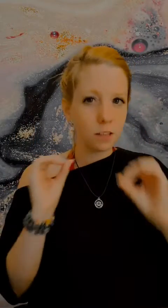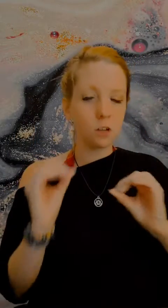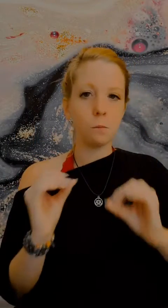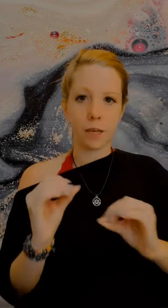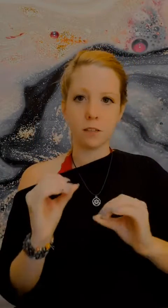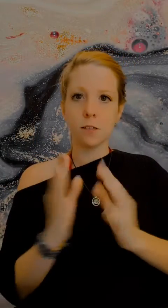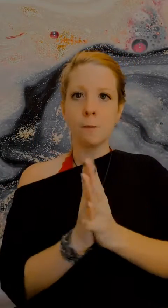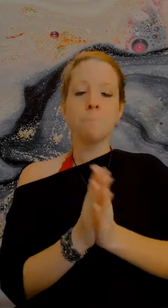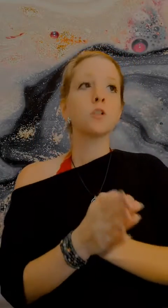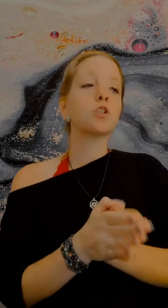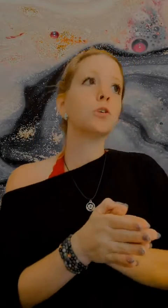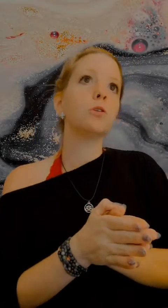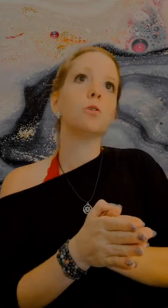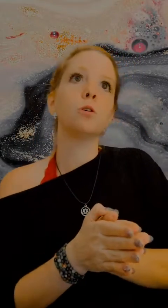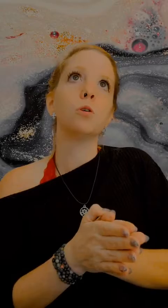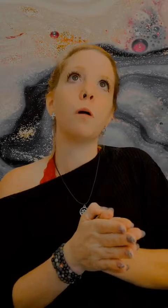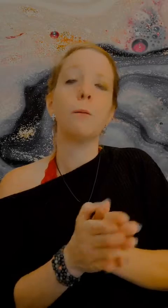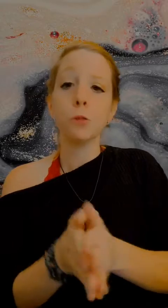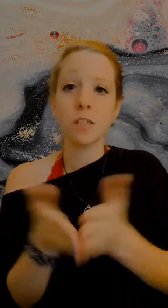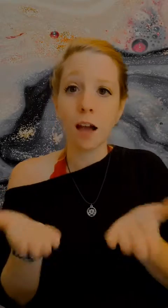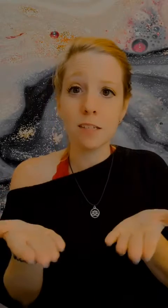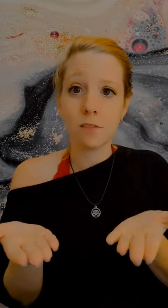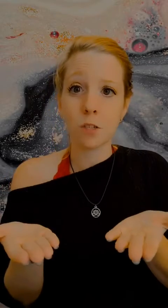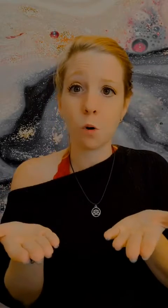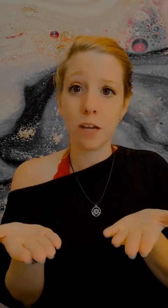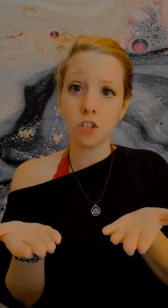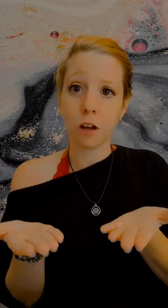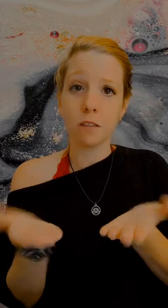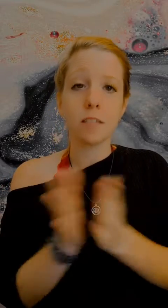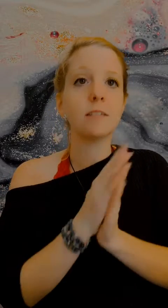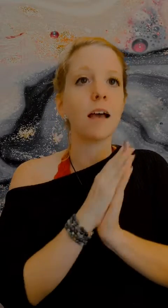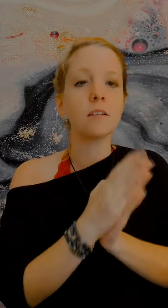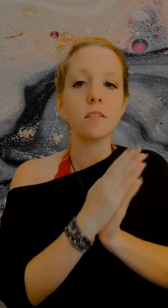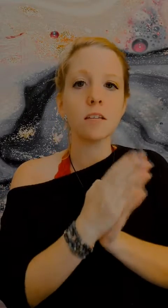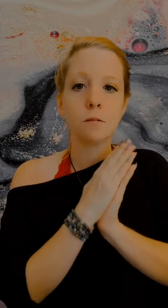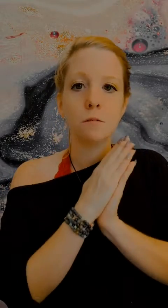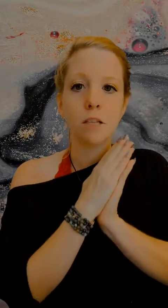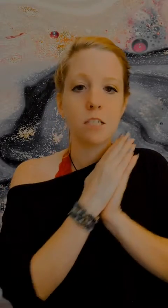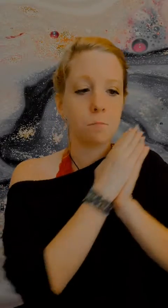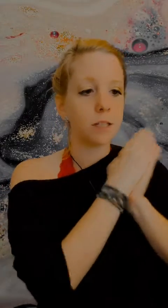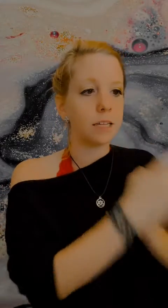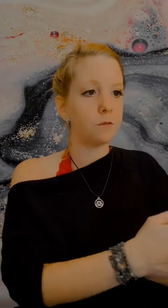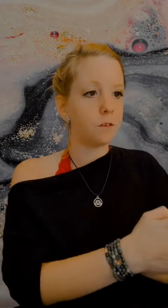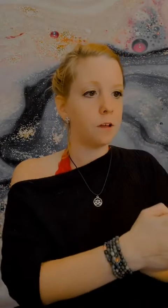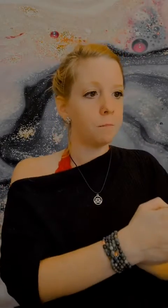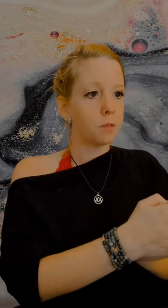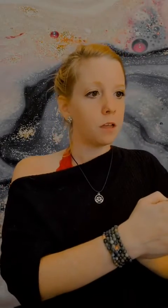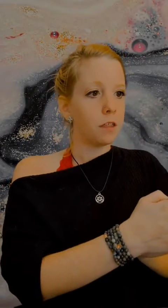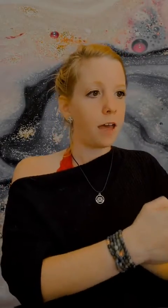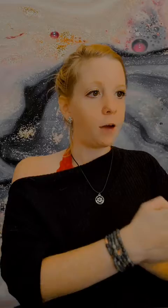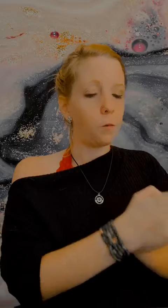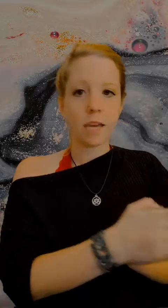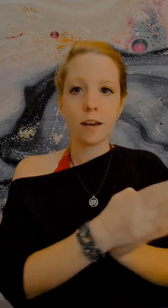little bit to both sides of this equation, this belief that we can have